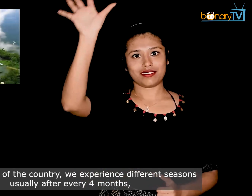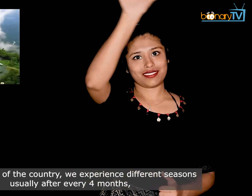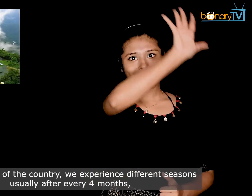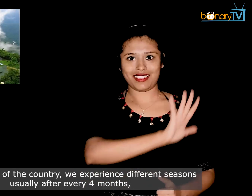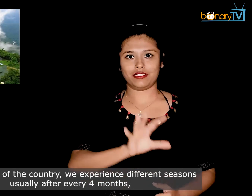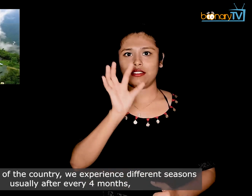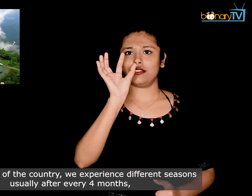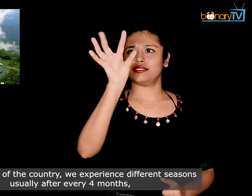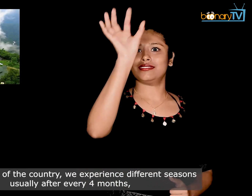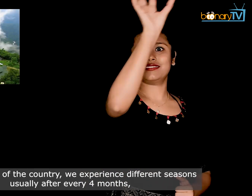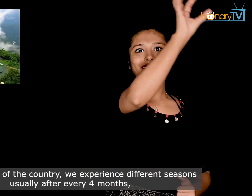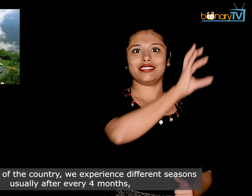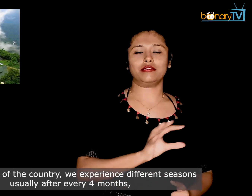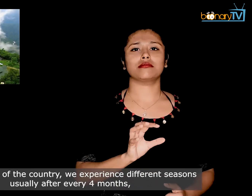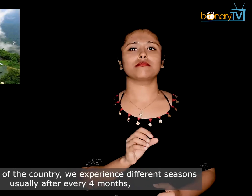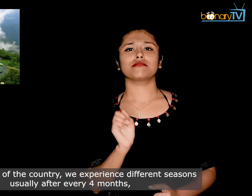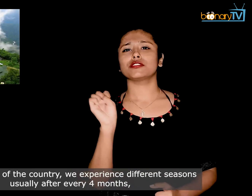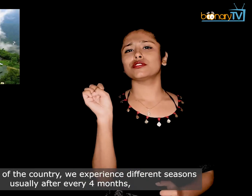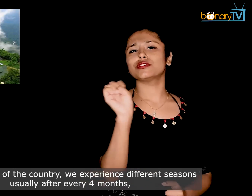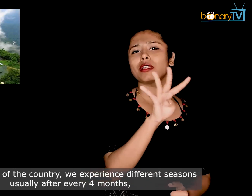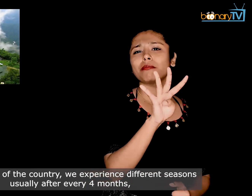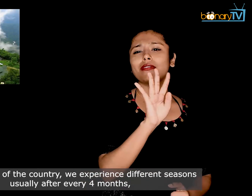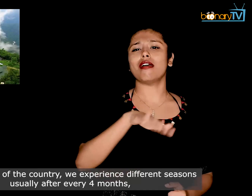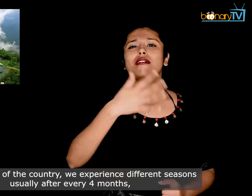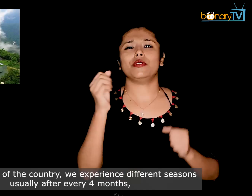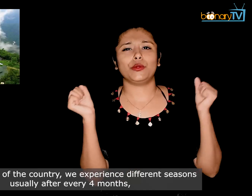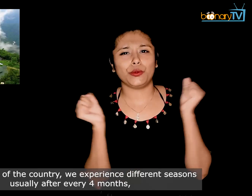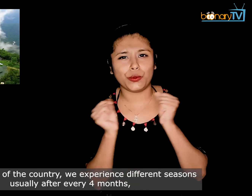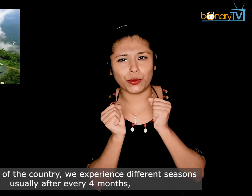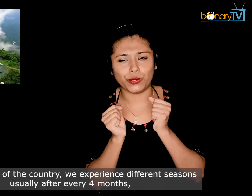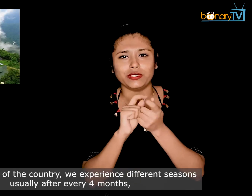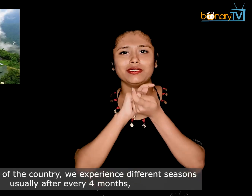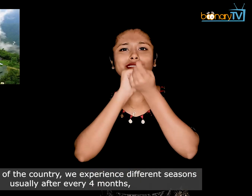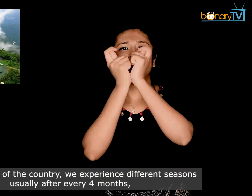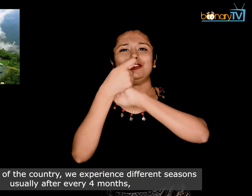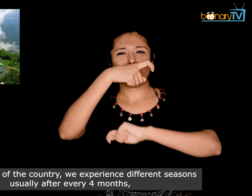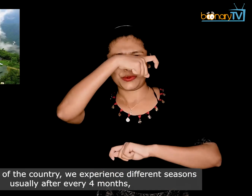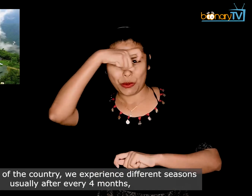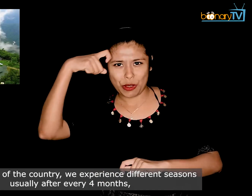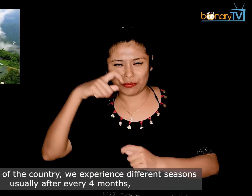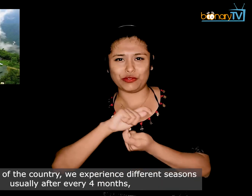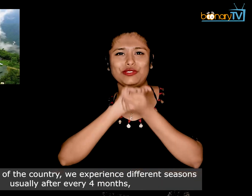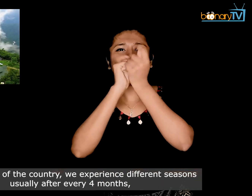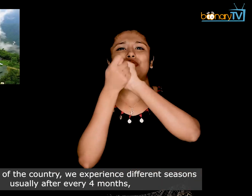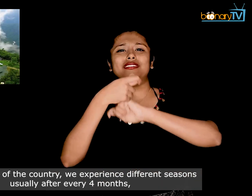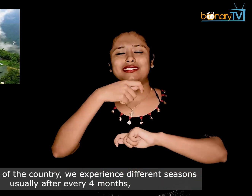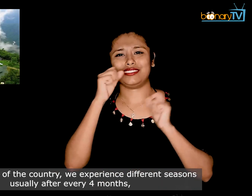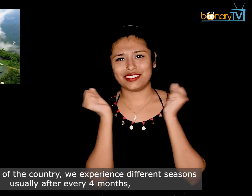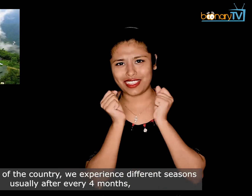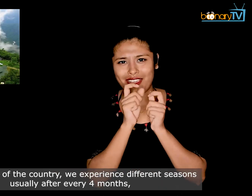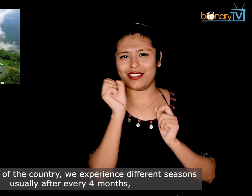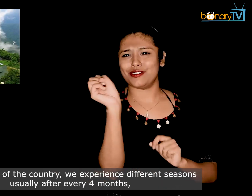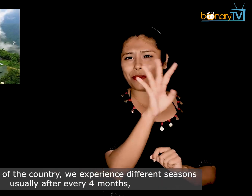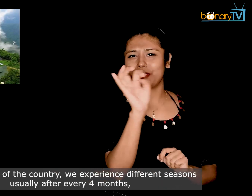parts of the country, we experience different seasons, usually after every 4 months.